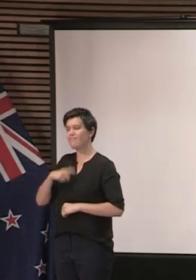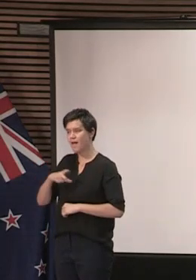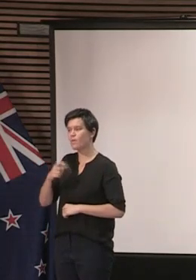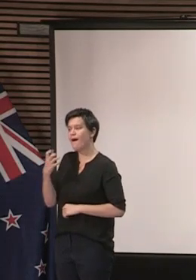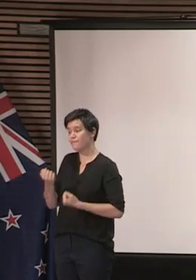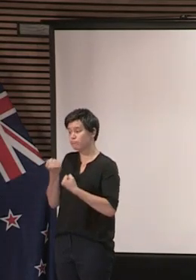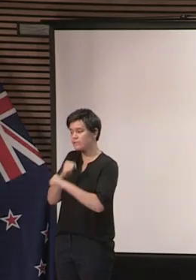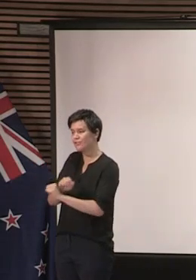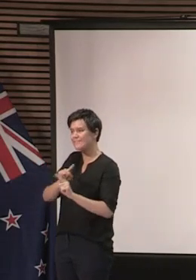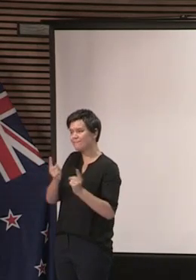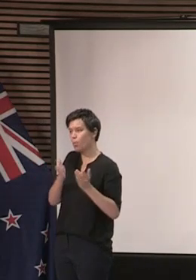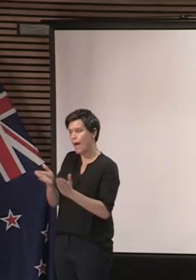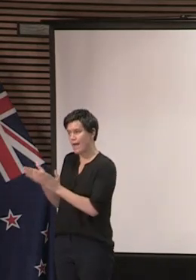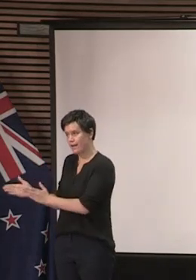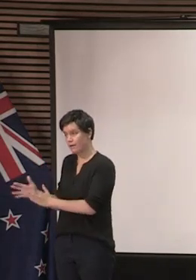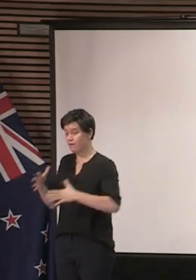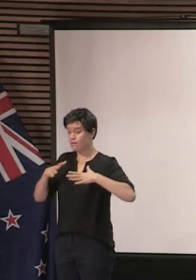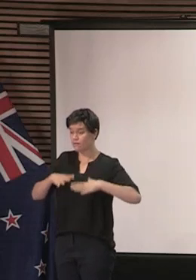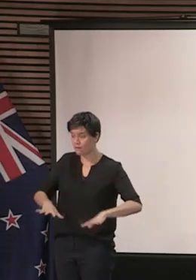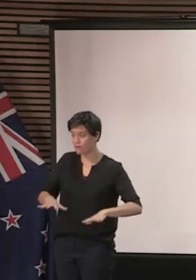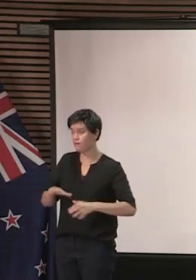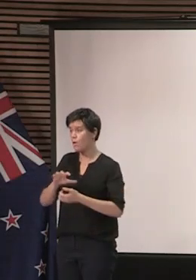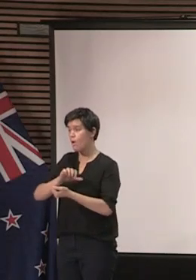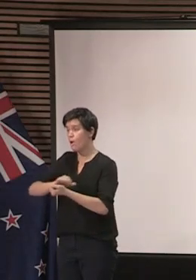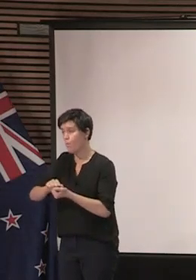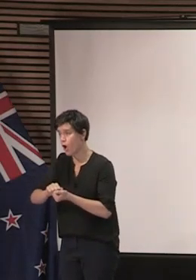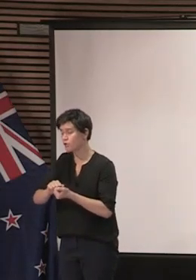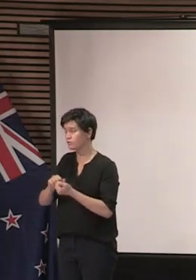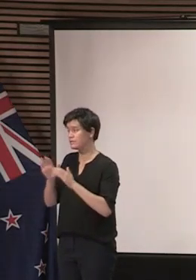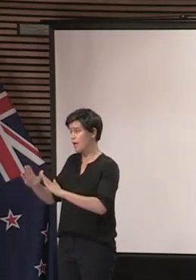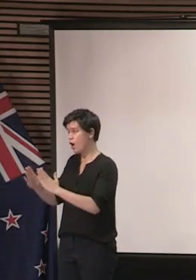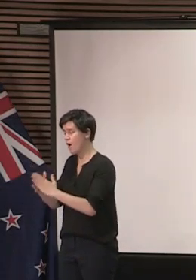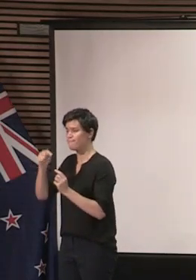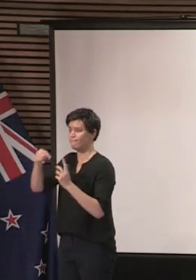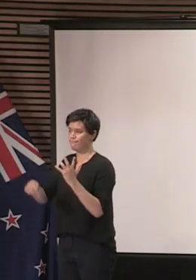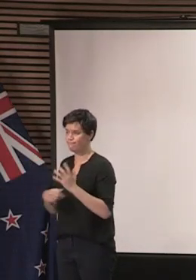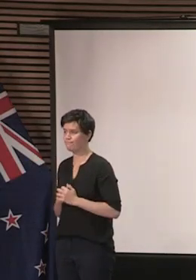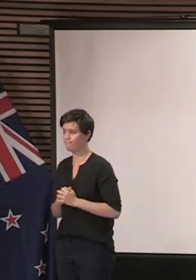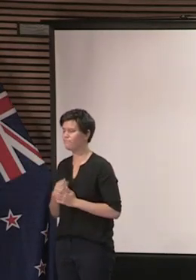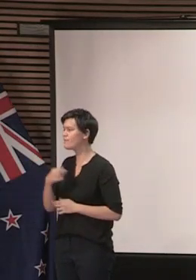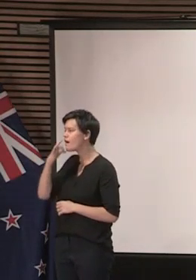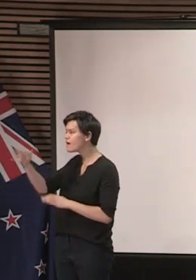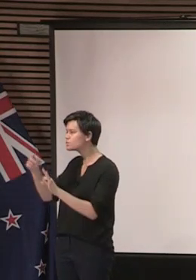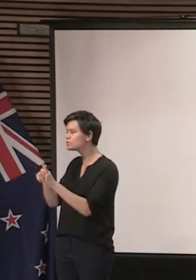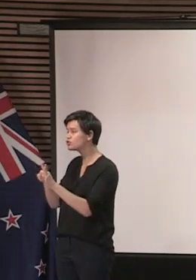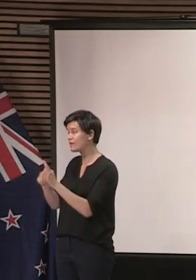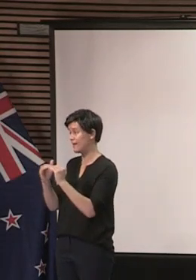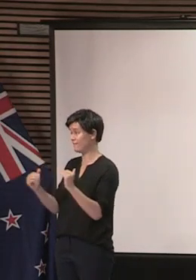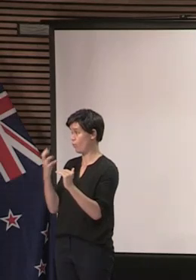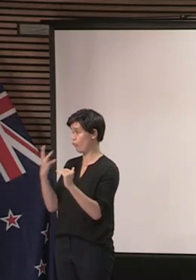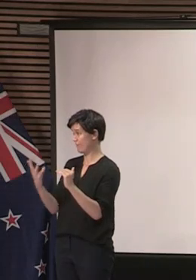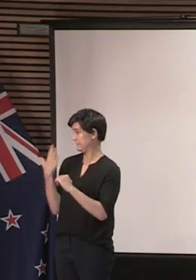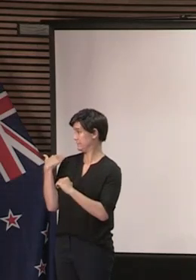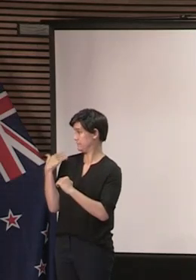for staff. Have you had an update from police at all since you laid out the potential changes to level 3?